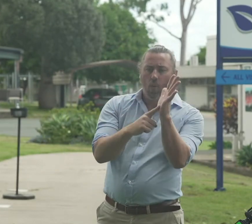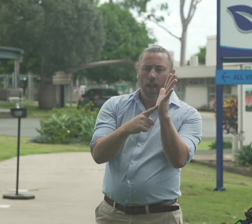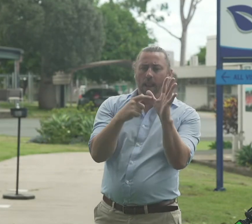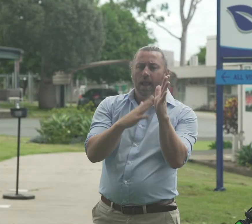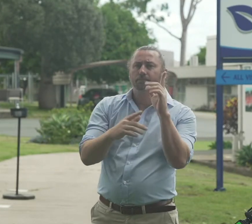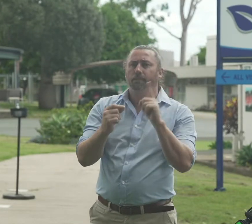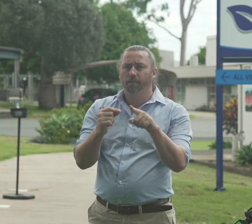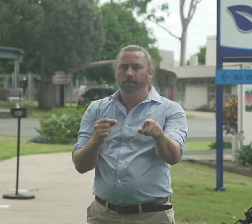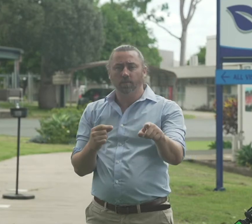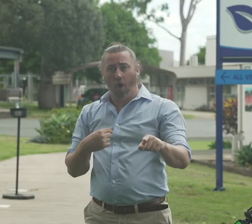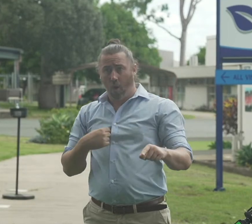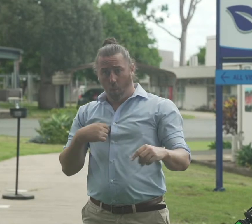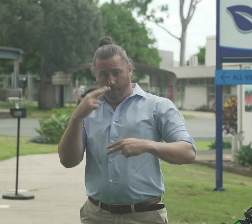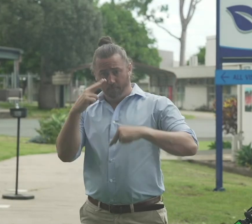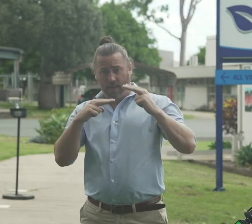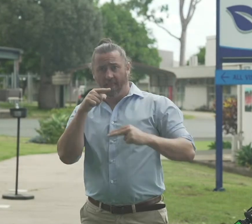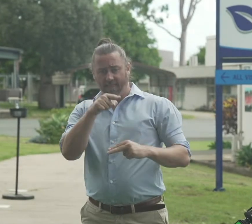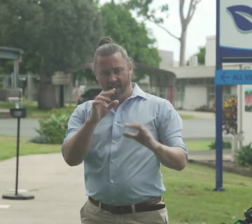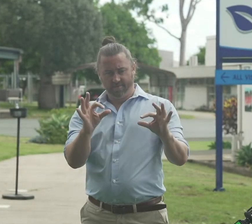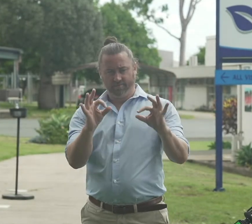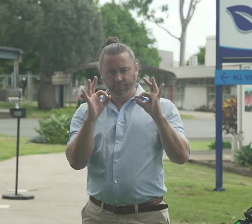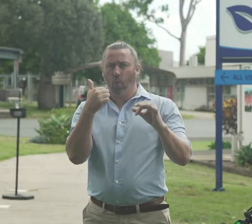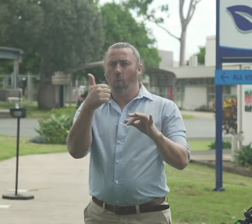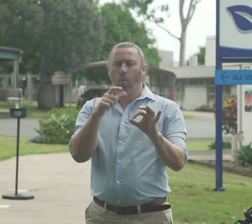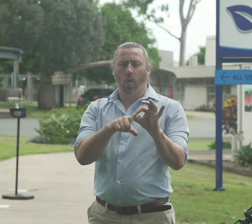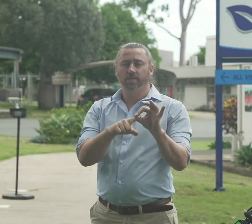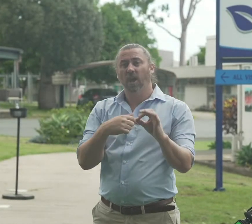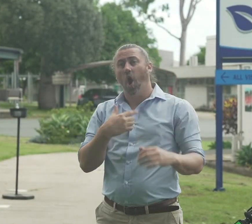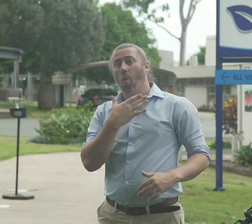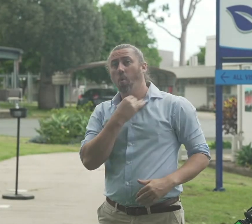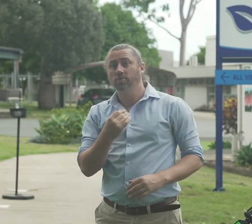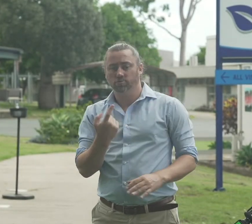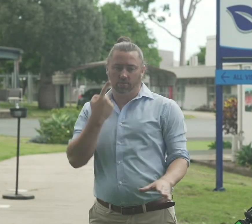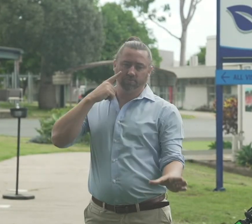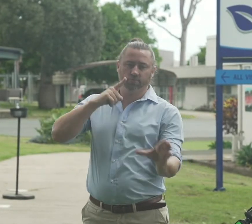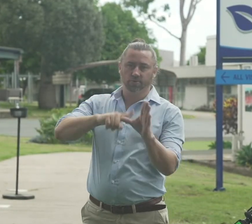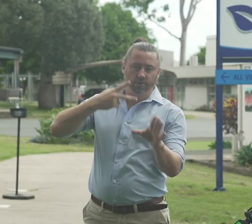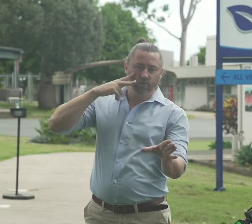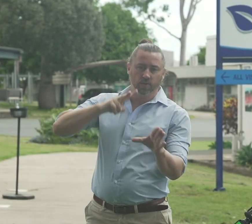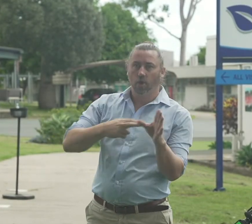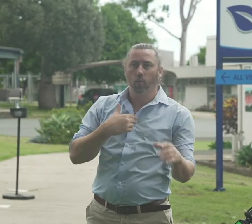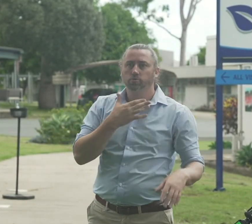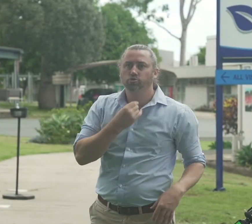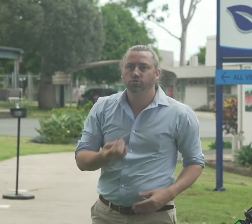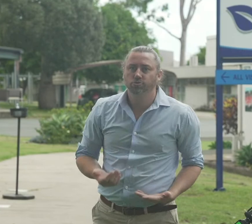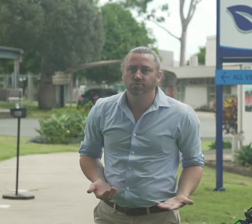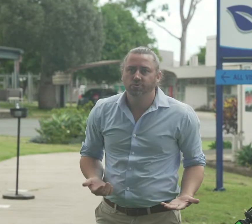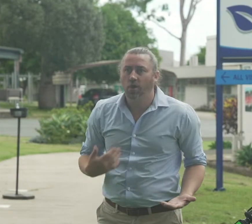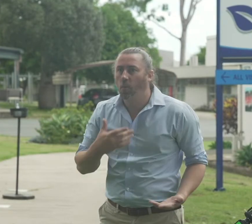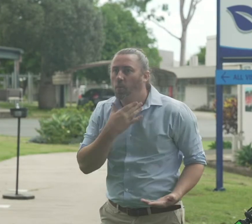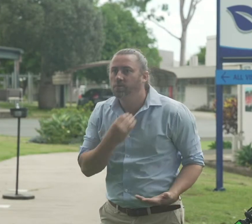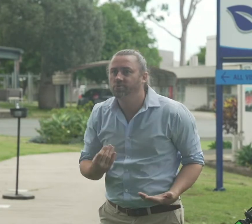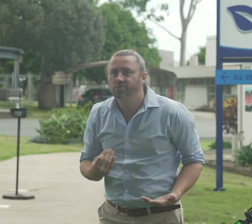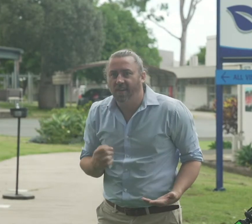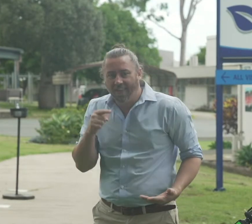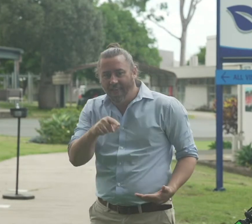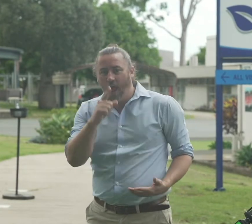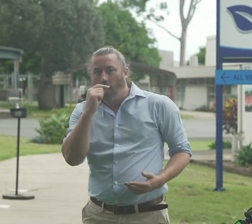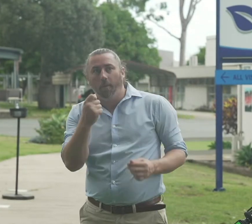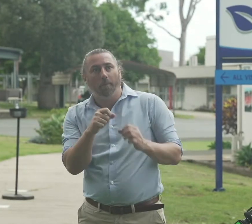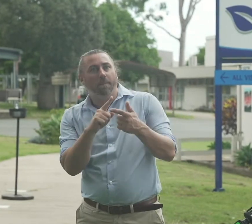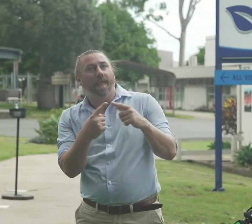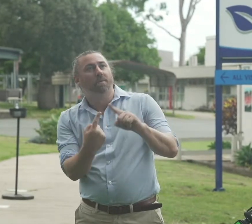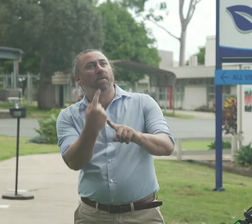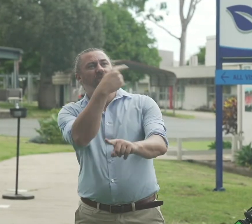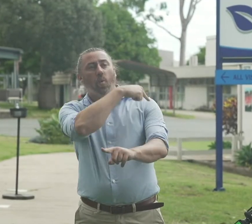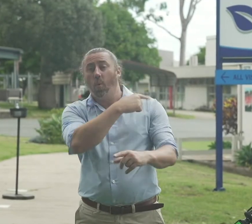have purpose-built accommodation available. I wish it was available sooner. You know, I wish we'd had this facility sooner,